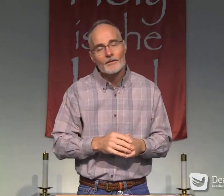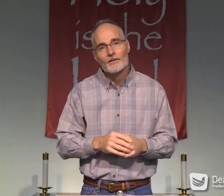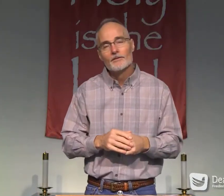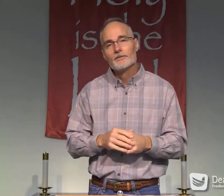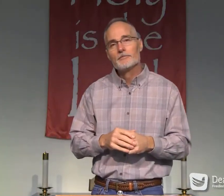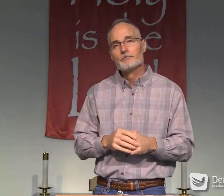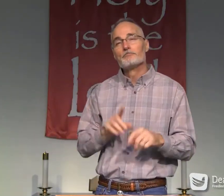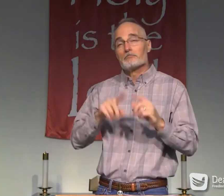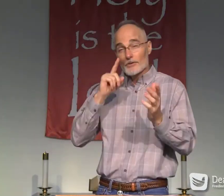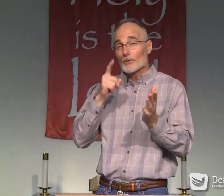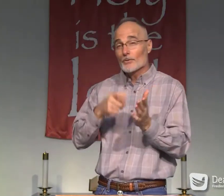here.